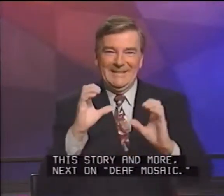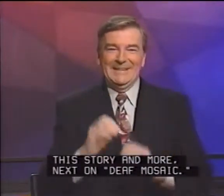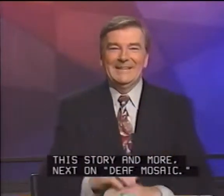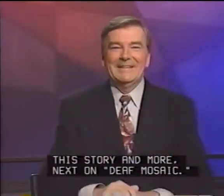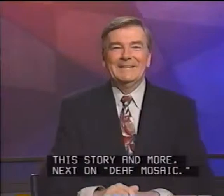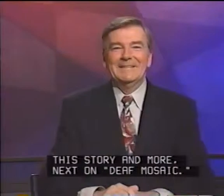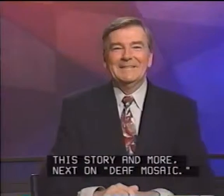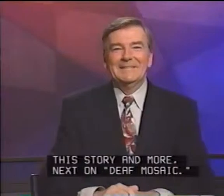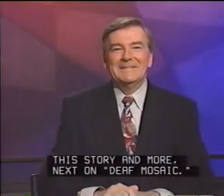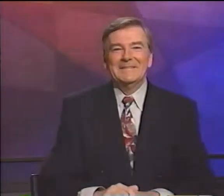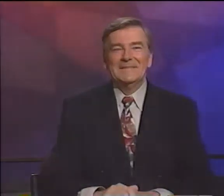on Deaf Mosaic.